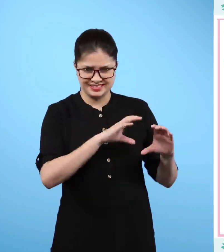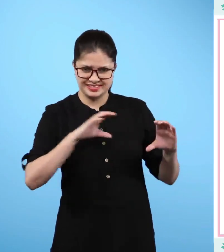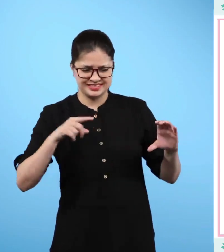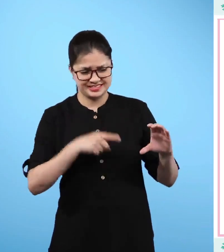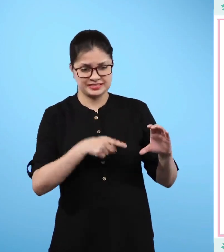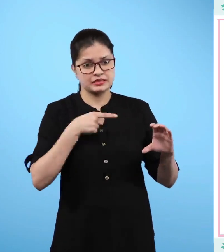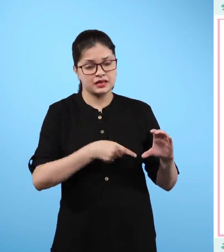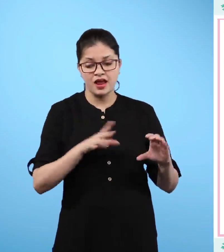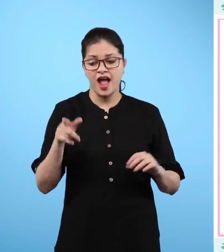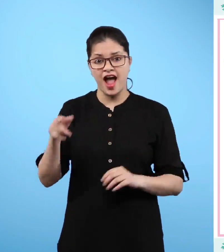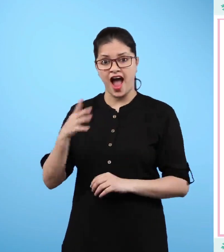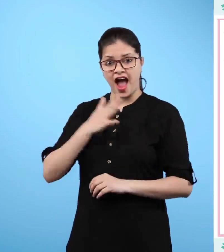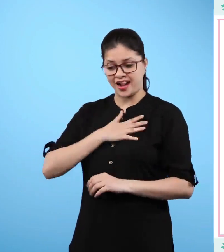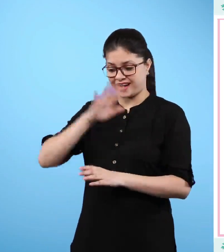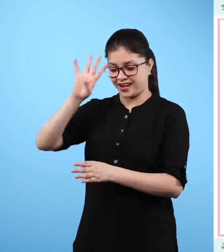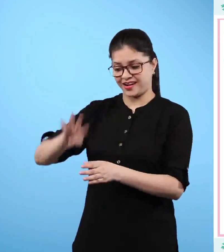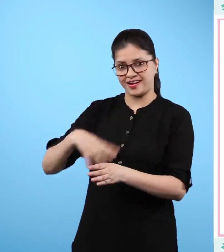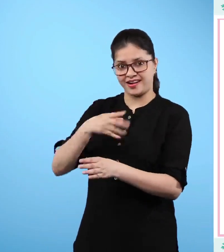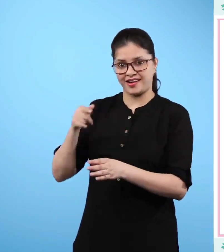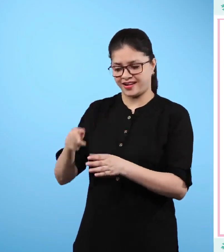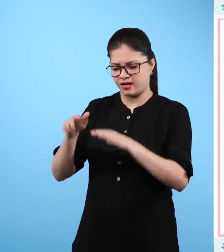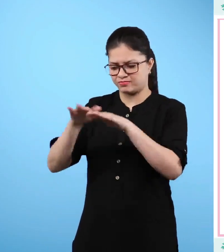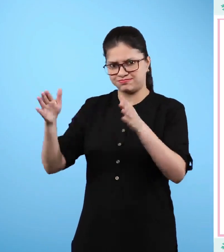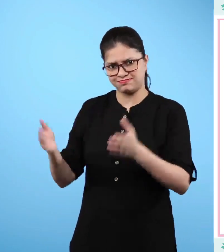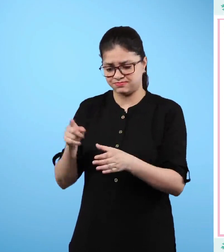Mark the correct top view drawing with T